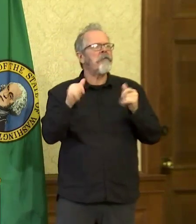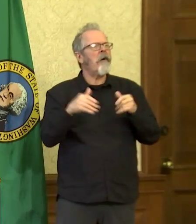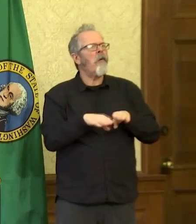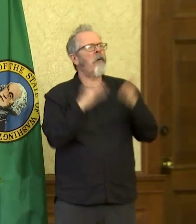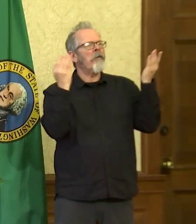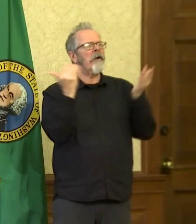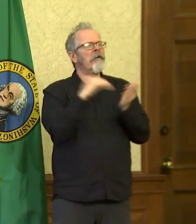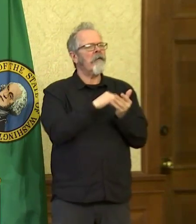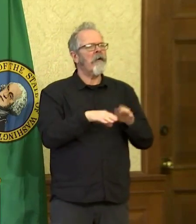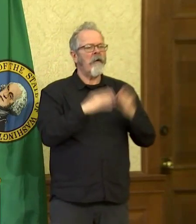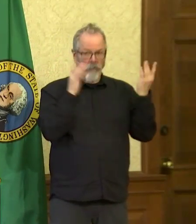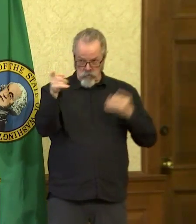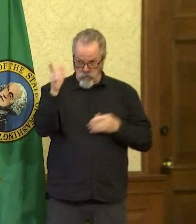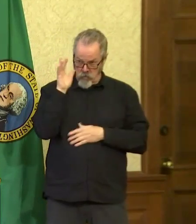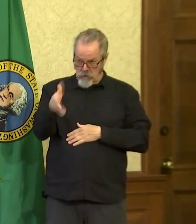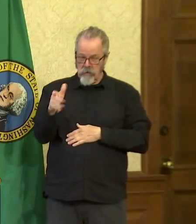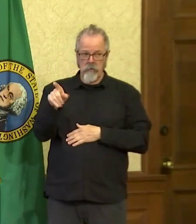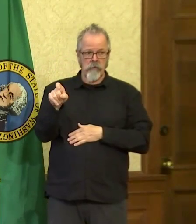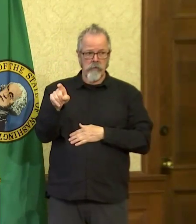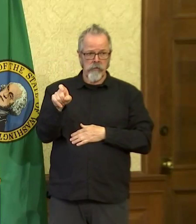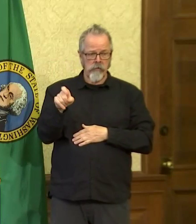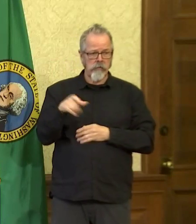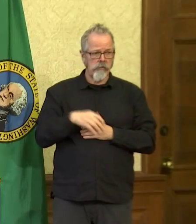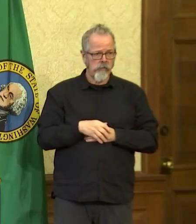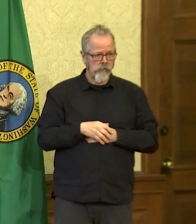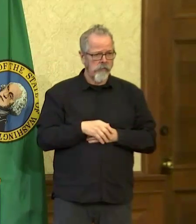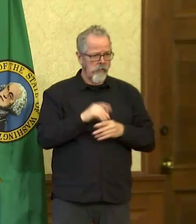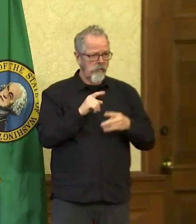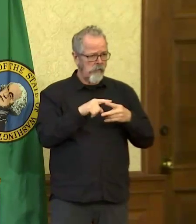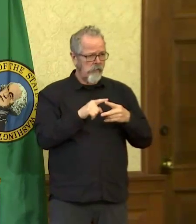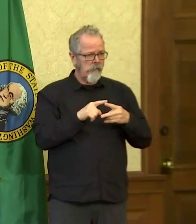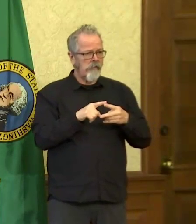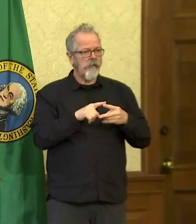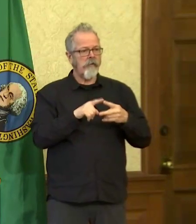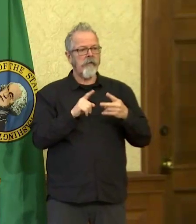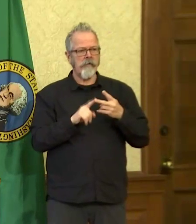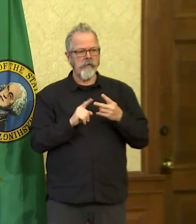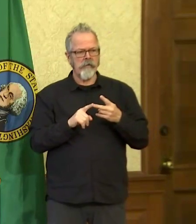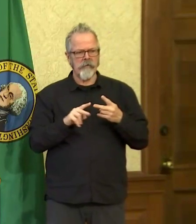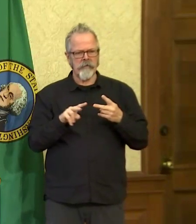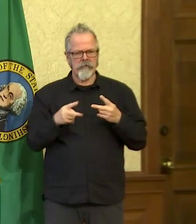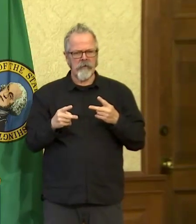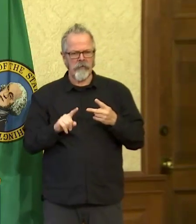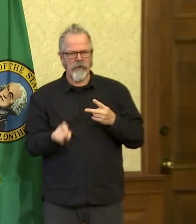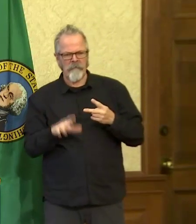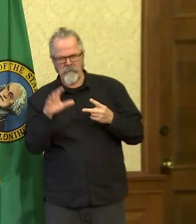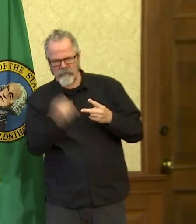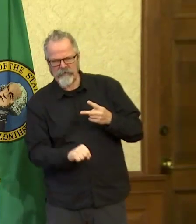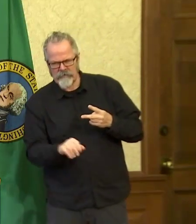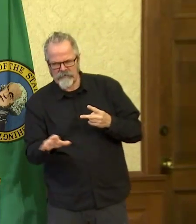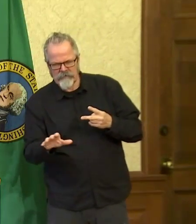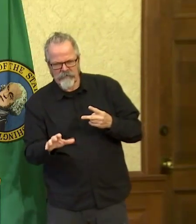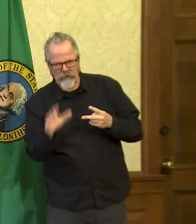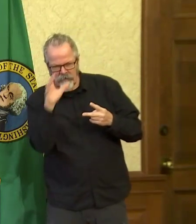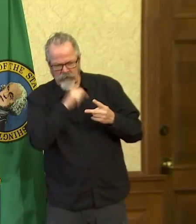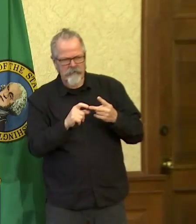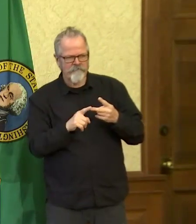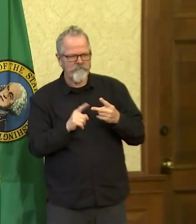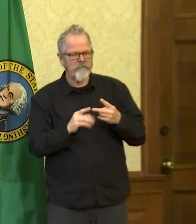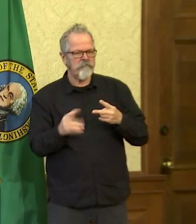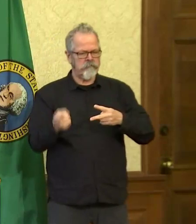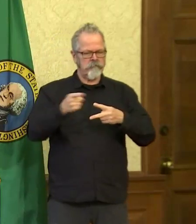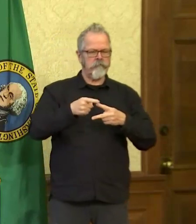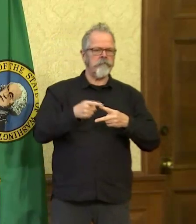and be able to open? What would you say to them right now? The first question is, those things are still under considerations. We've not